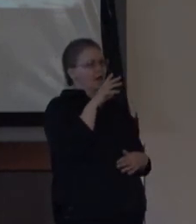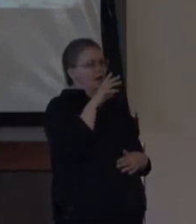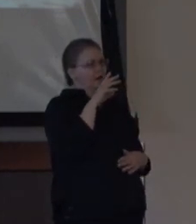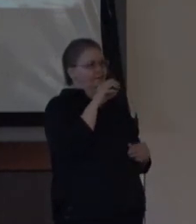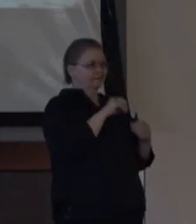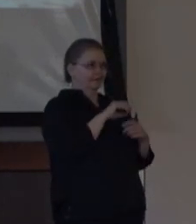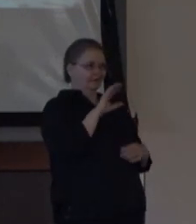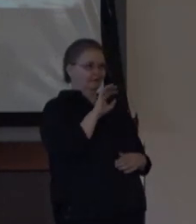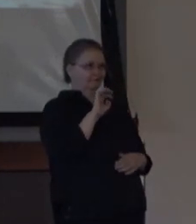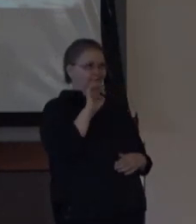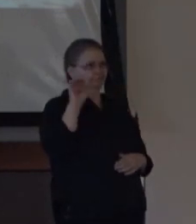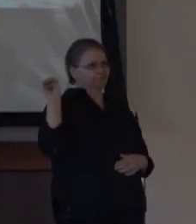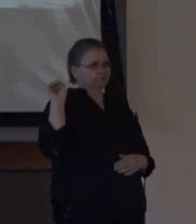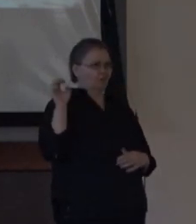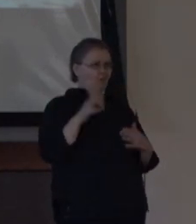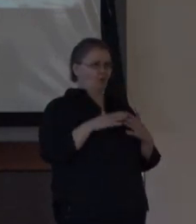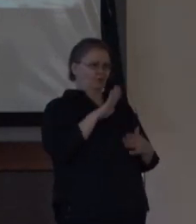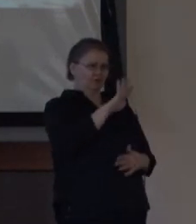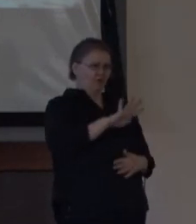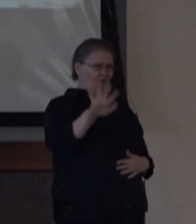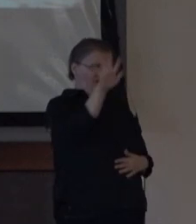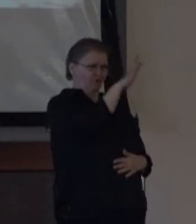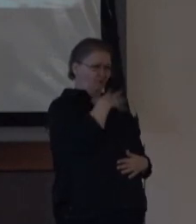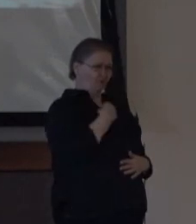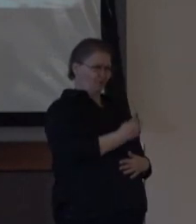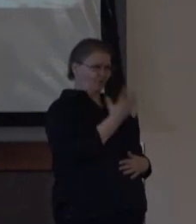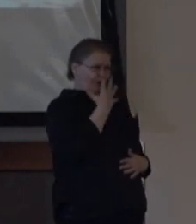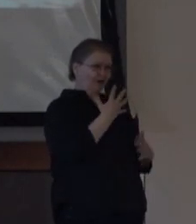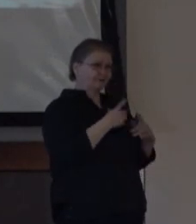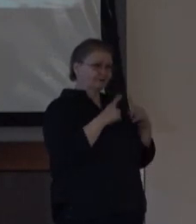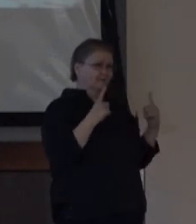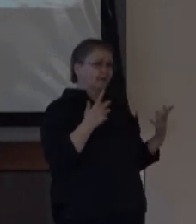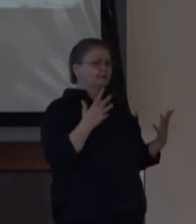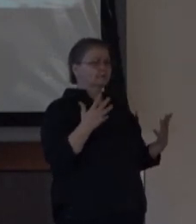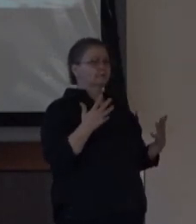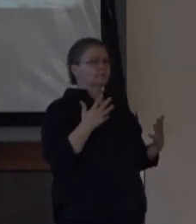was pretty much all Caucasian at the time.